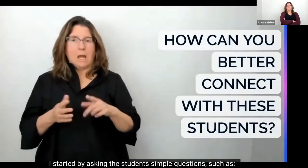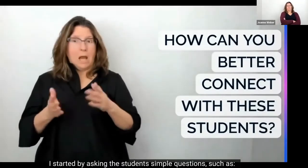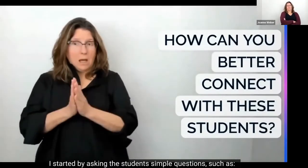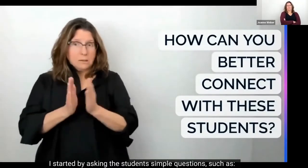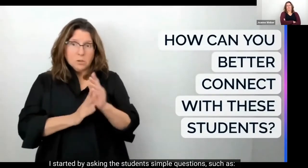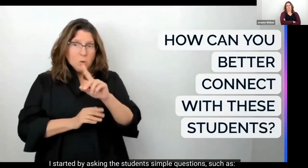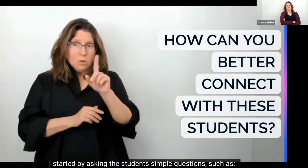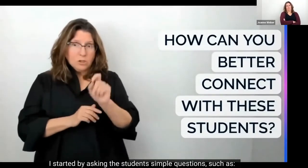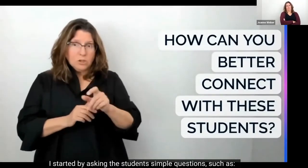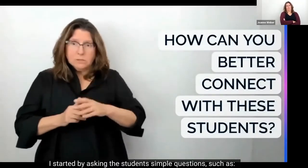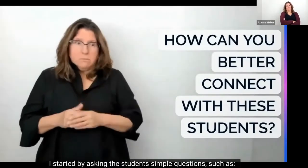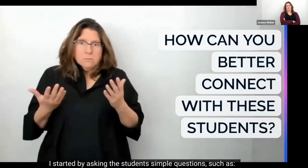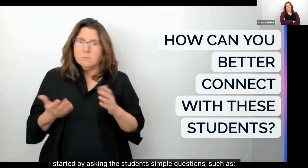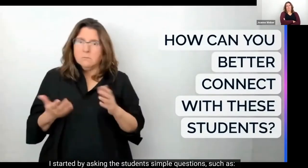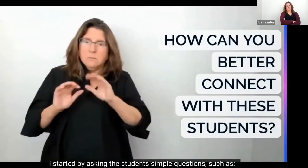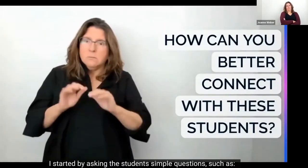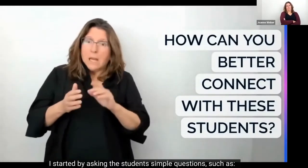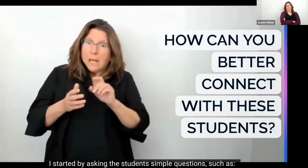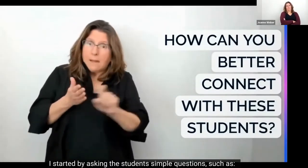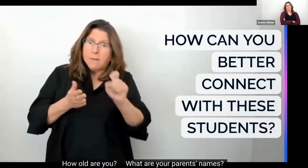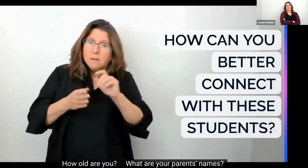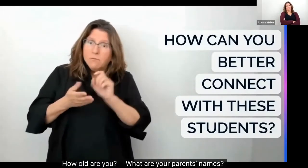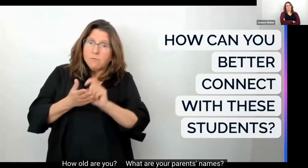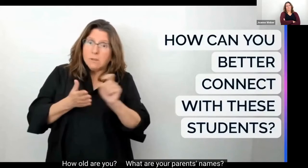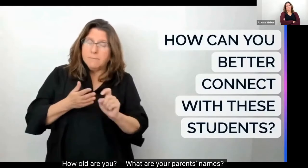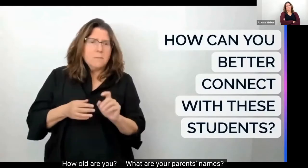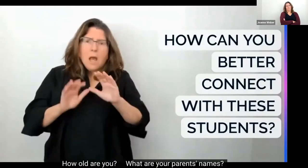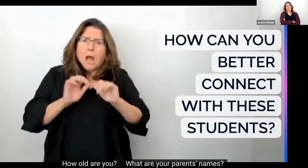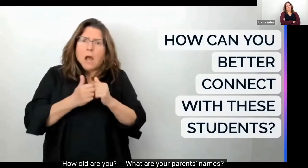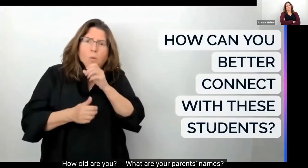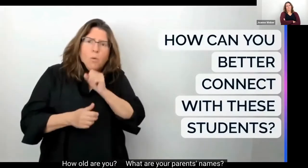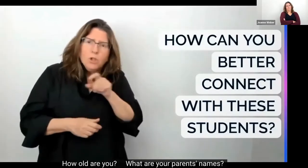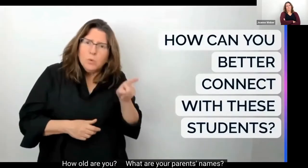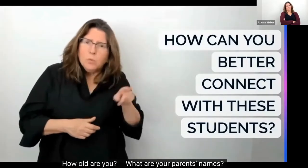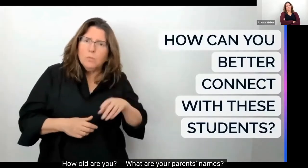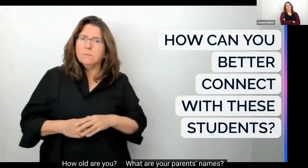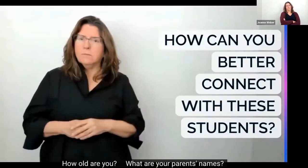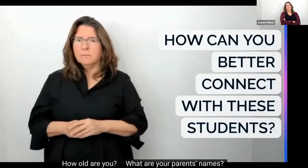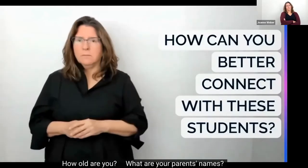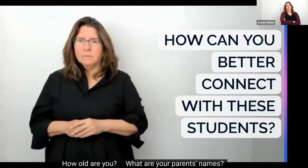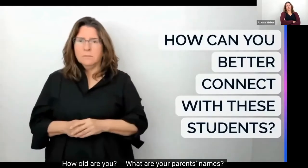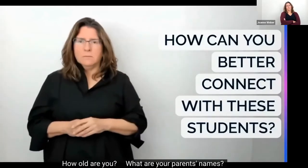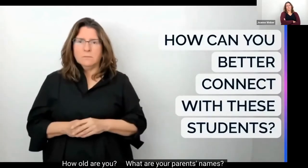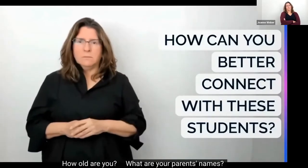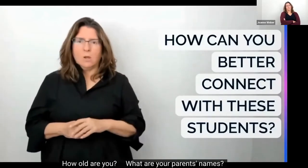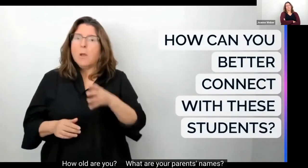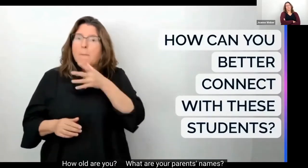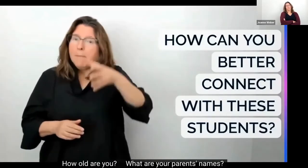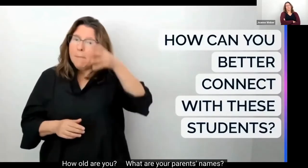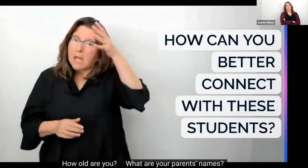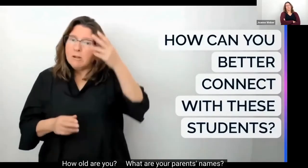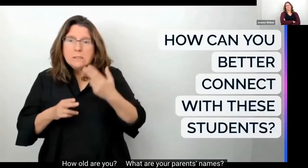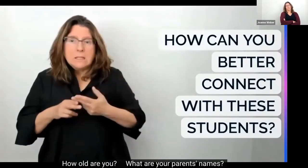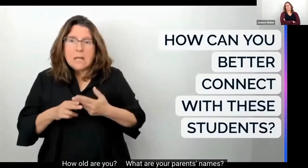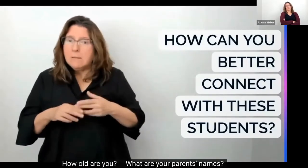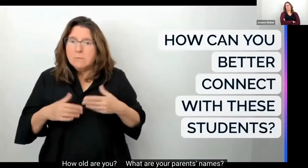I started by asking the students simple questions such as, how old are you? What are